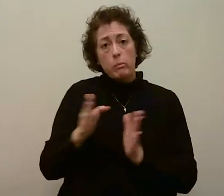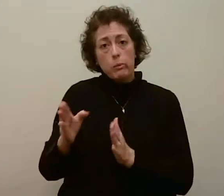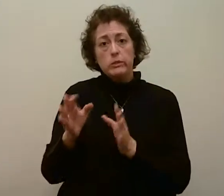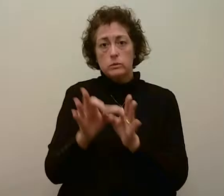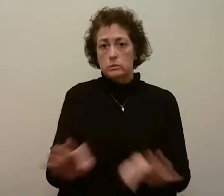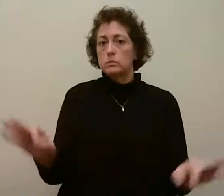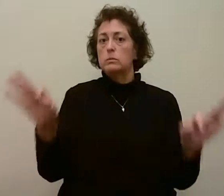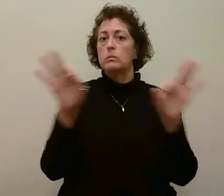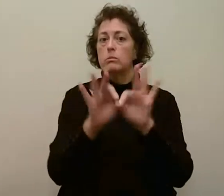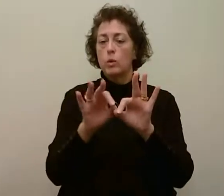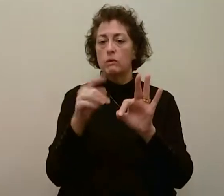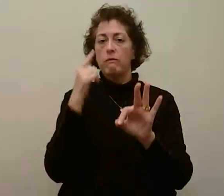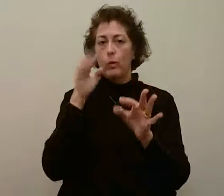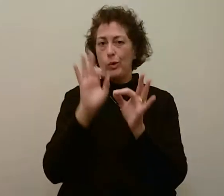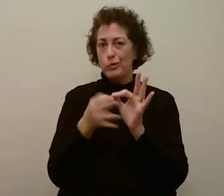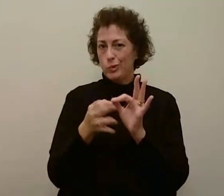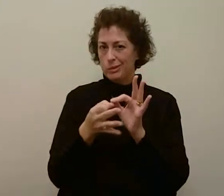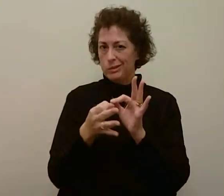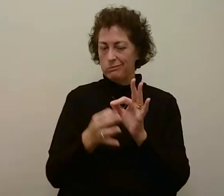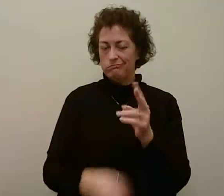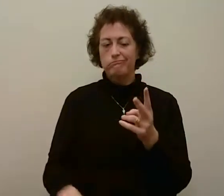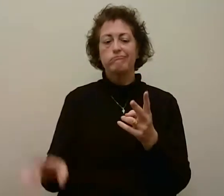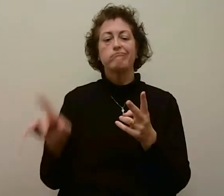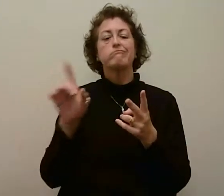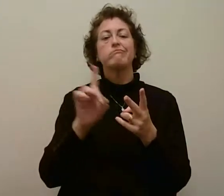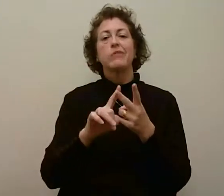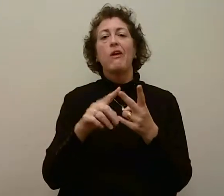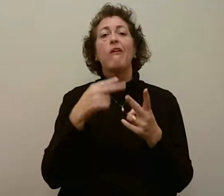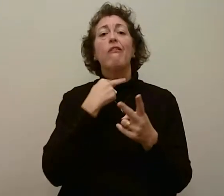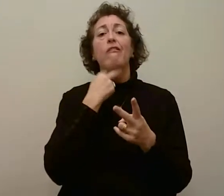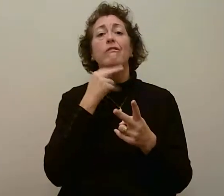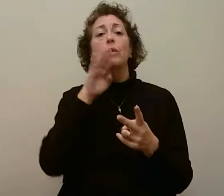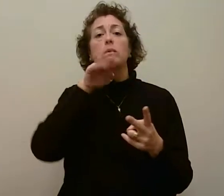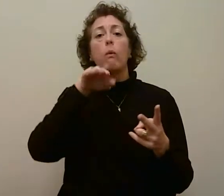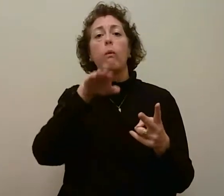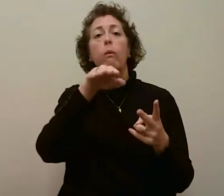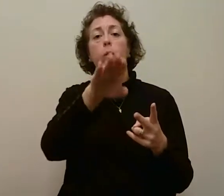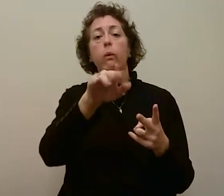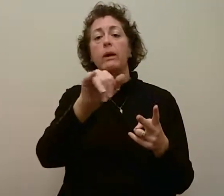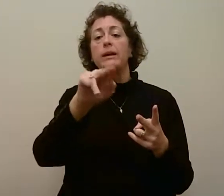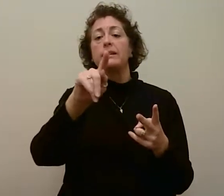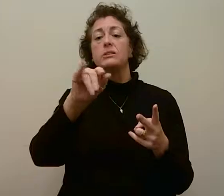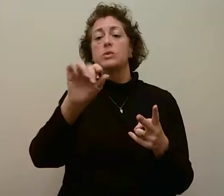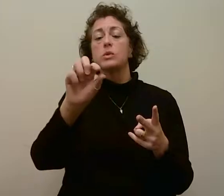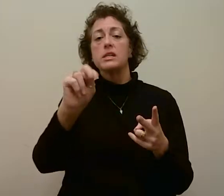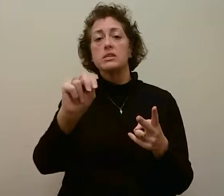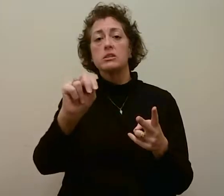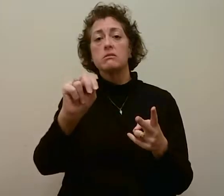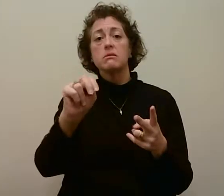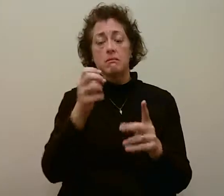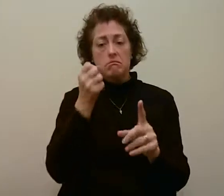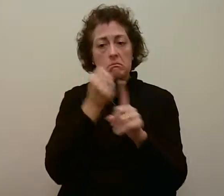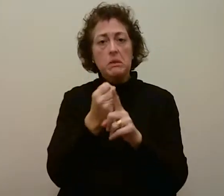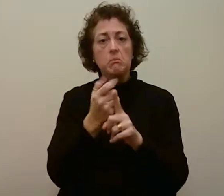to the task at hand, that their voice intonation had an impact on what was received, and that their